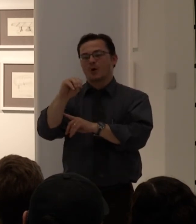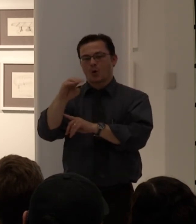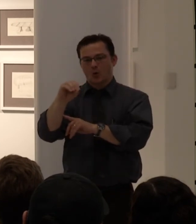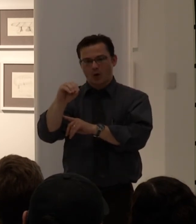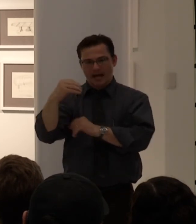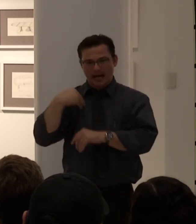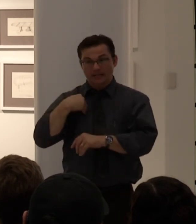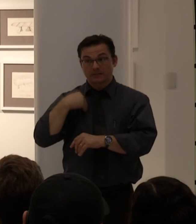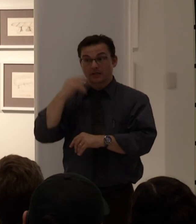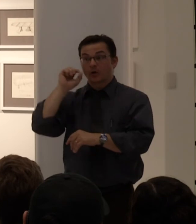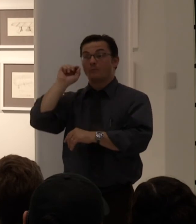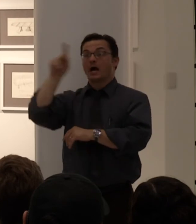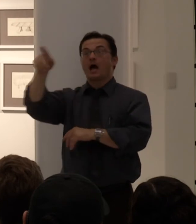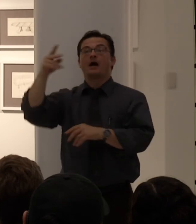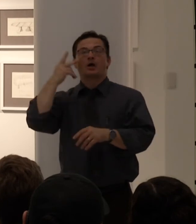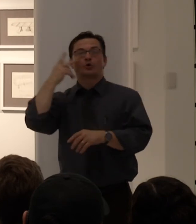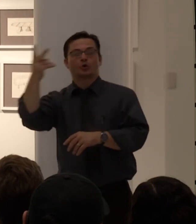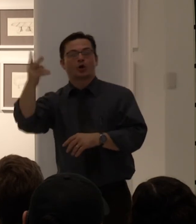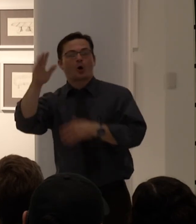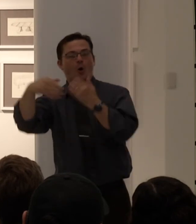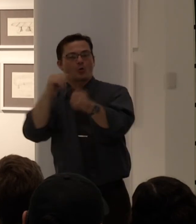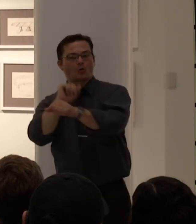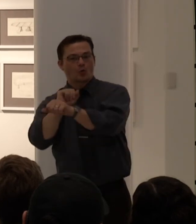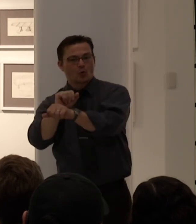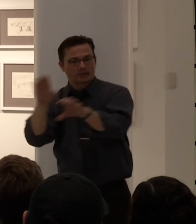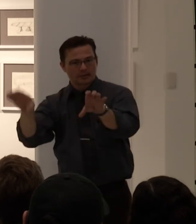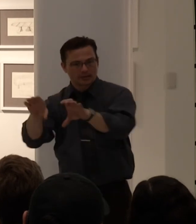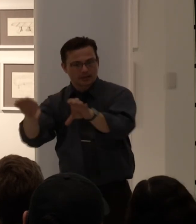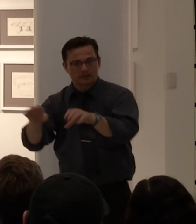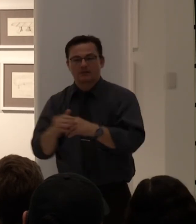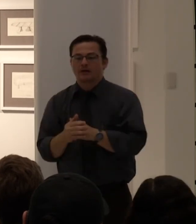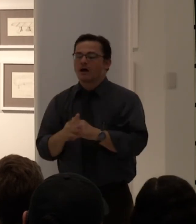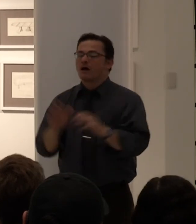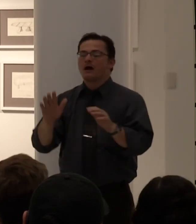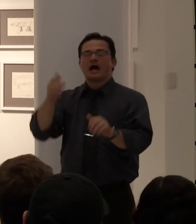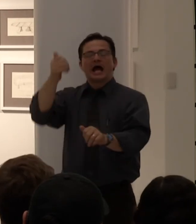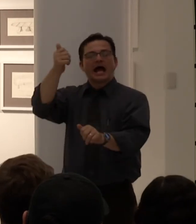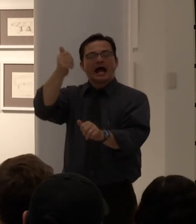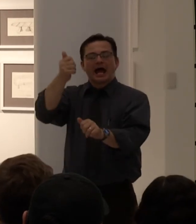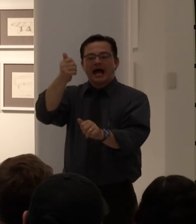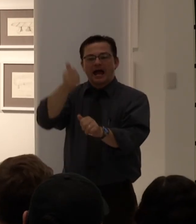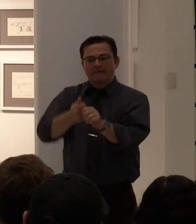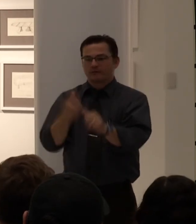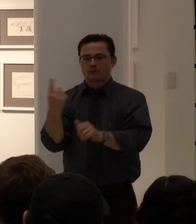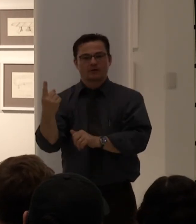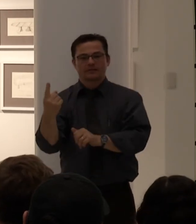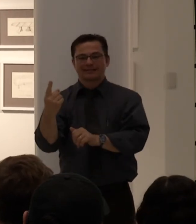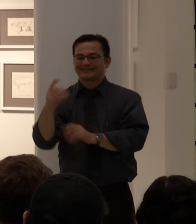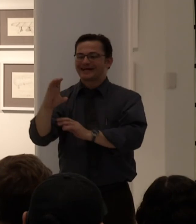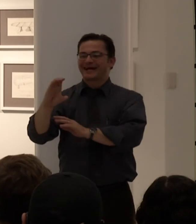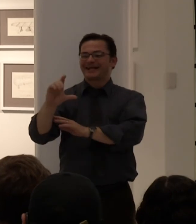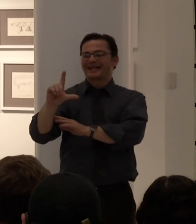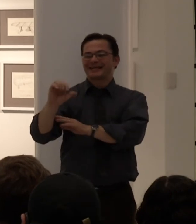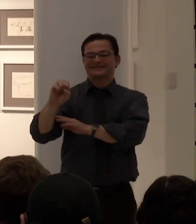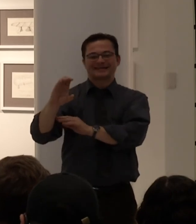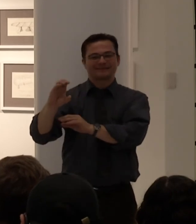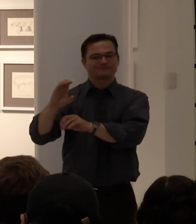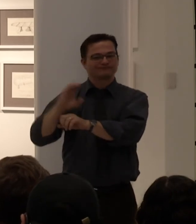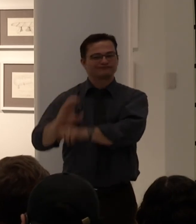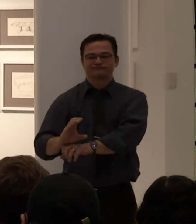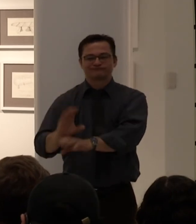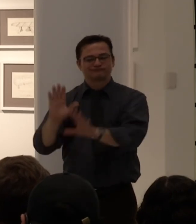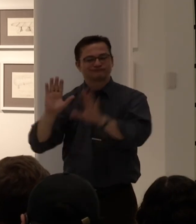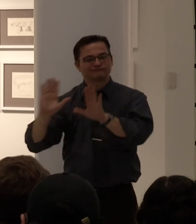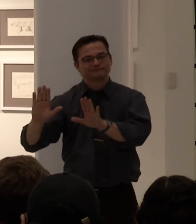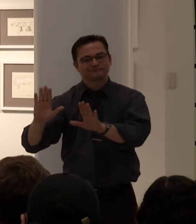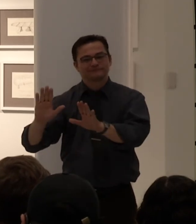there and you look at all the work that he did. Absolutely every single one of them is a classic, and